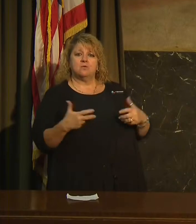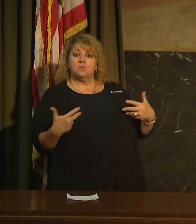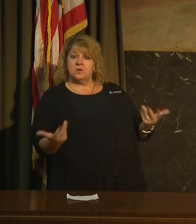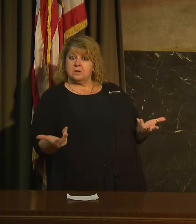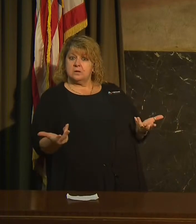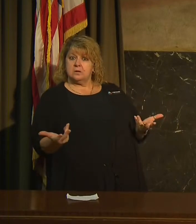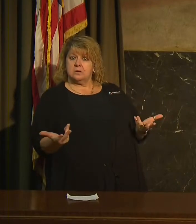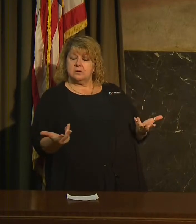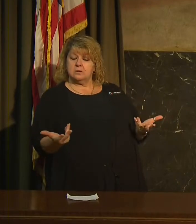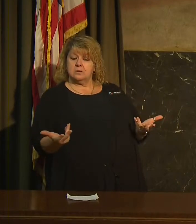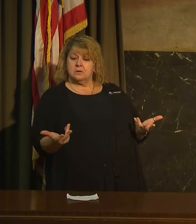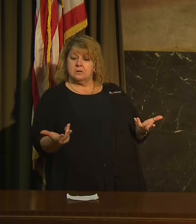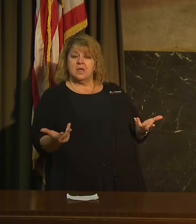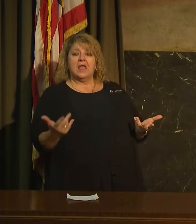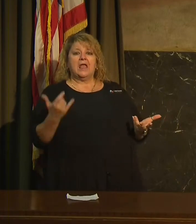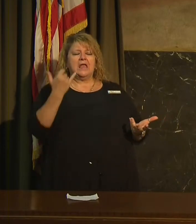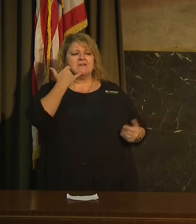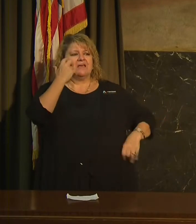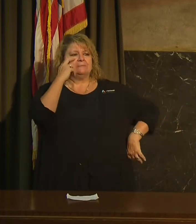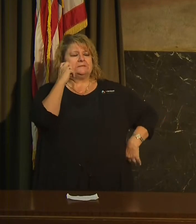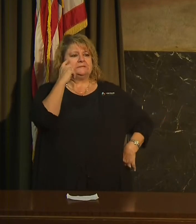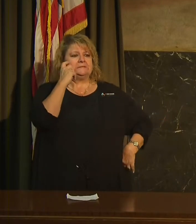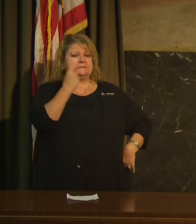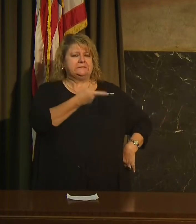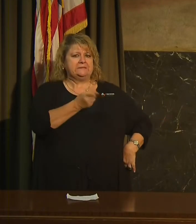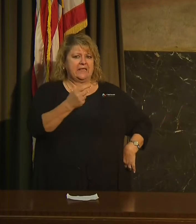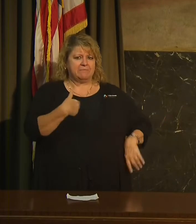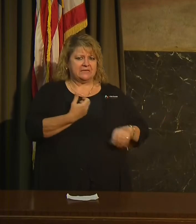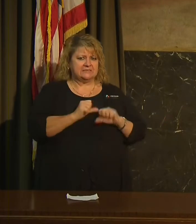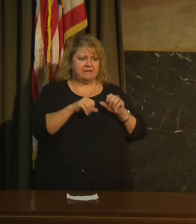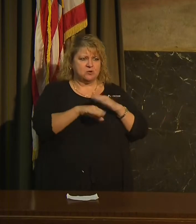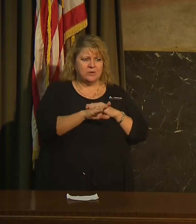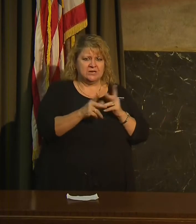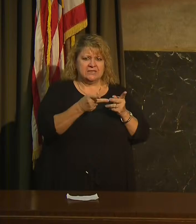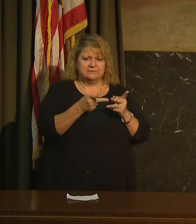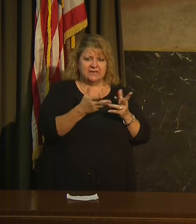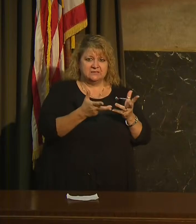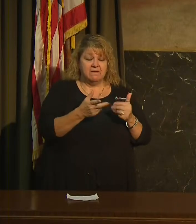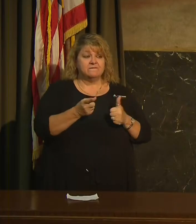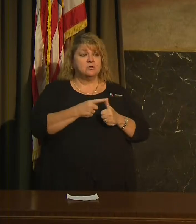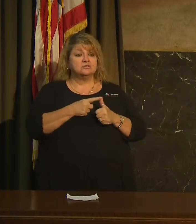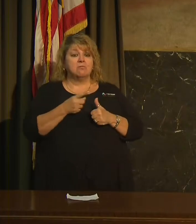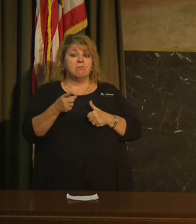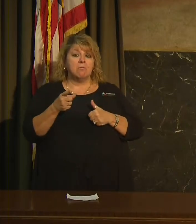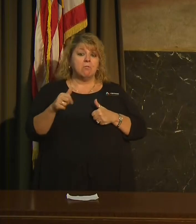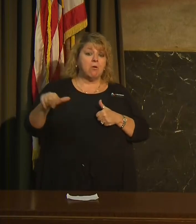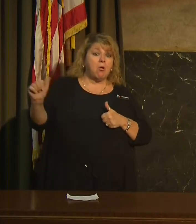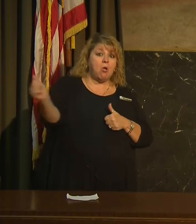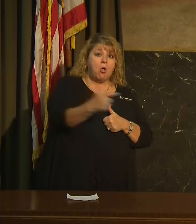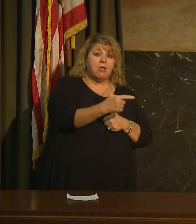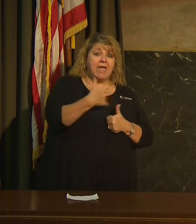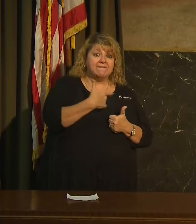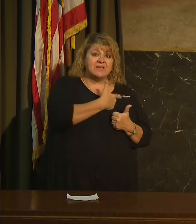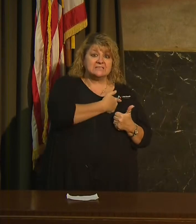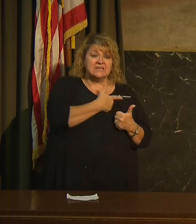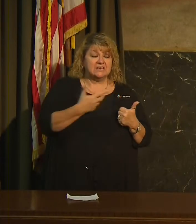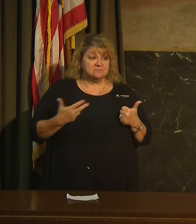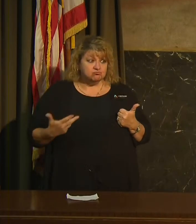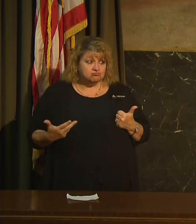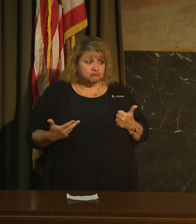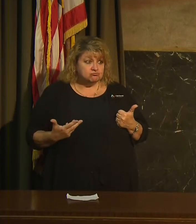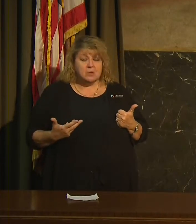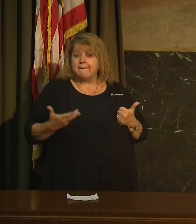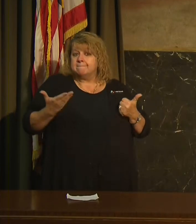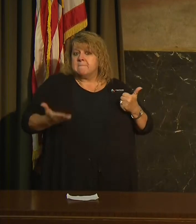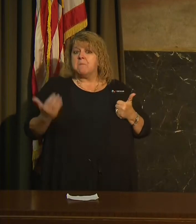And when in doubt, first thing you ask is everyone around me vaccinated? And you may